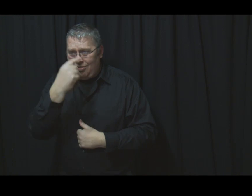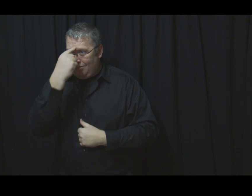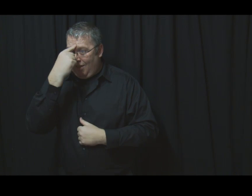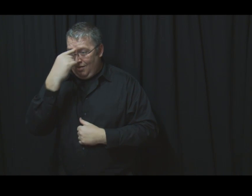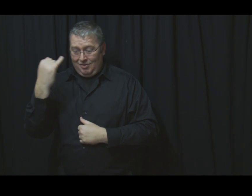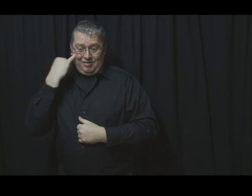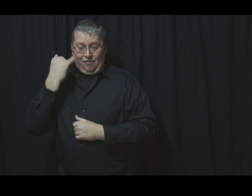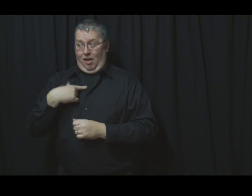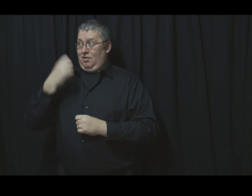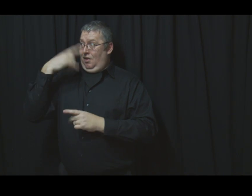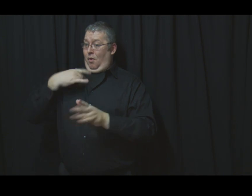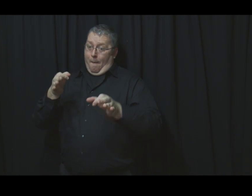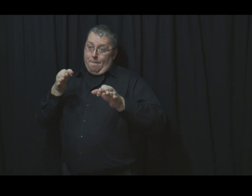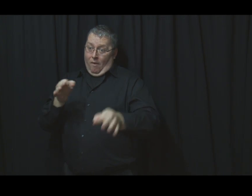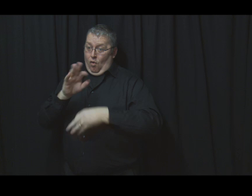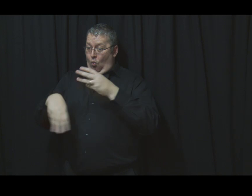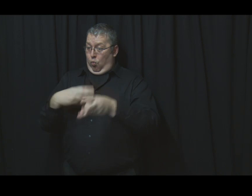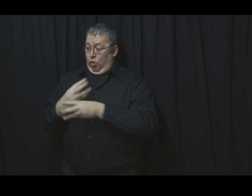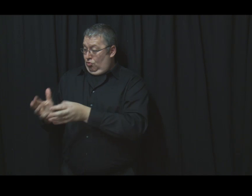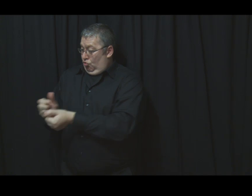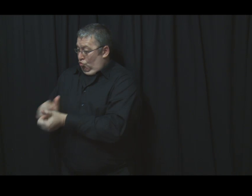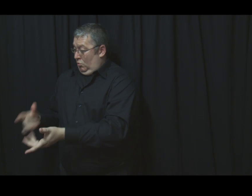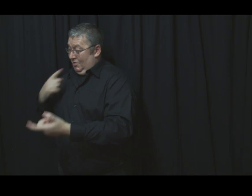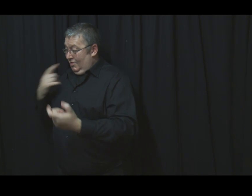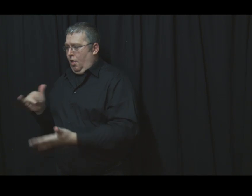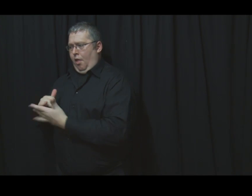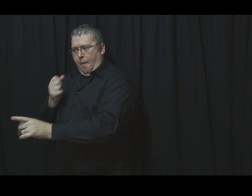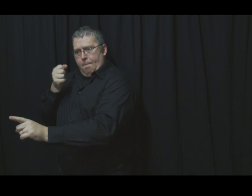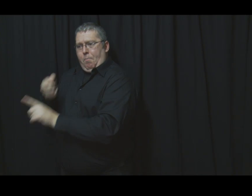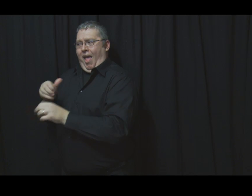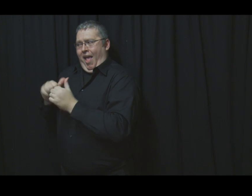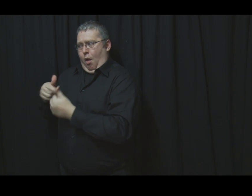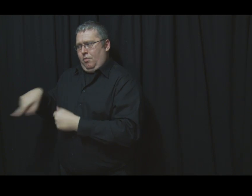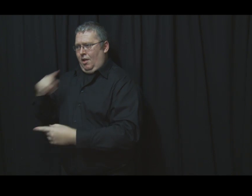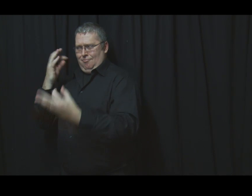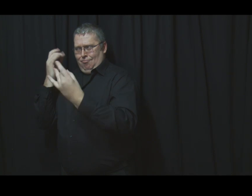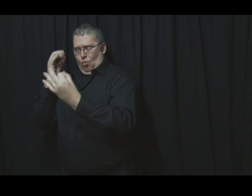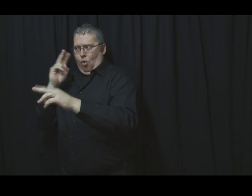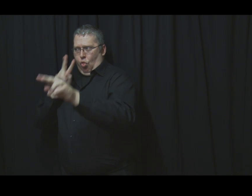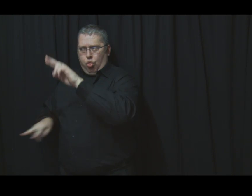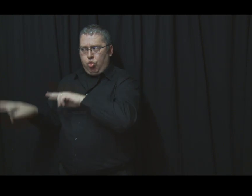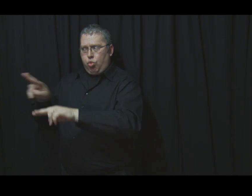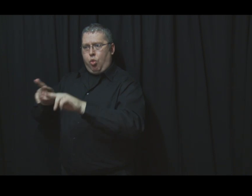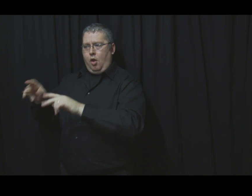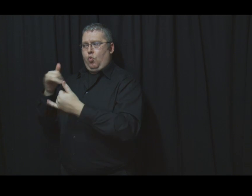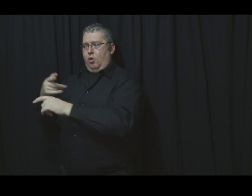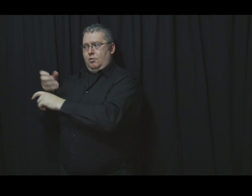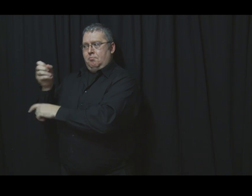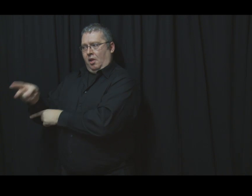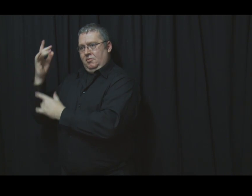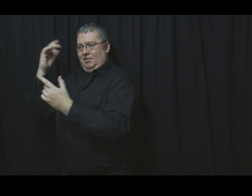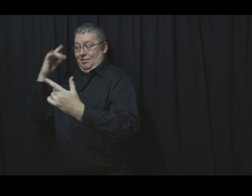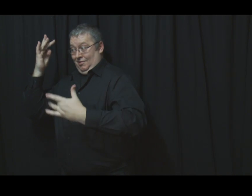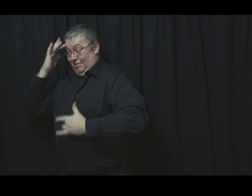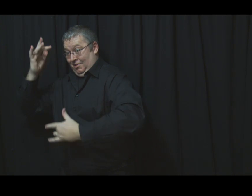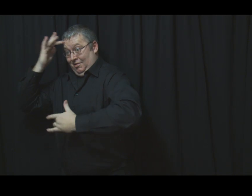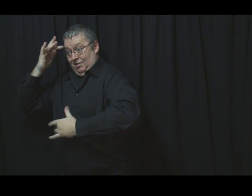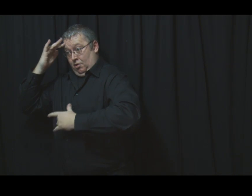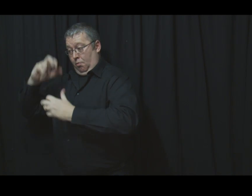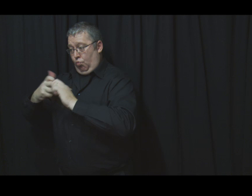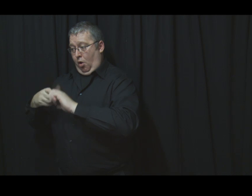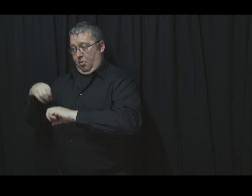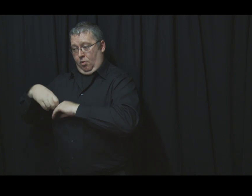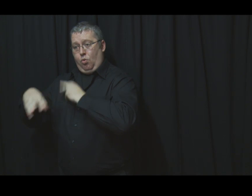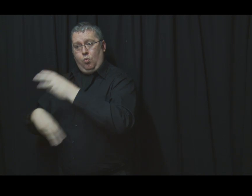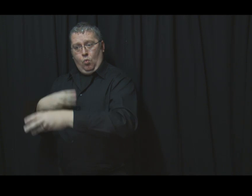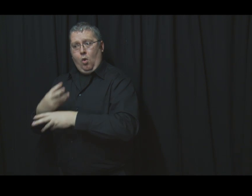was a perfect world marred by sin, that could have a great effect on how they then look for overcoming diseases and problems in the world.